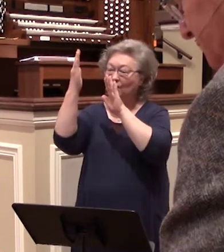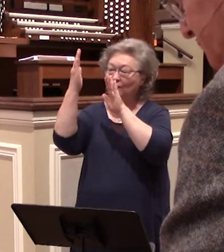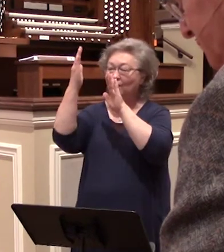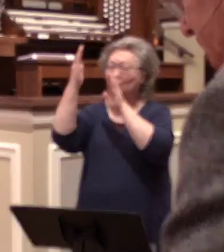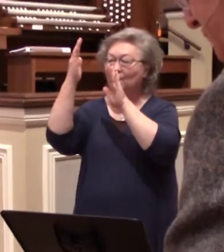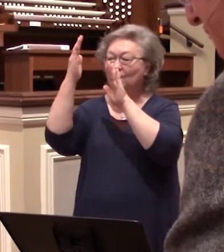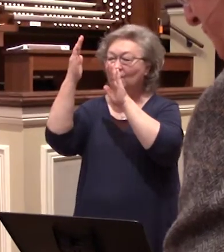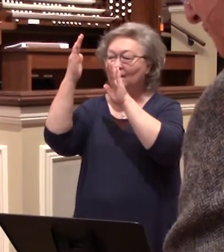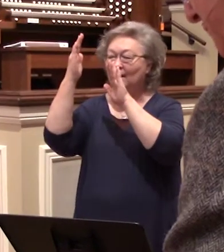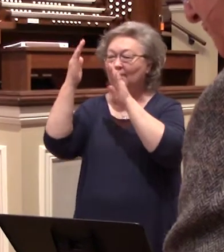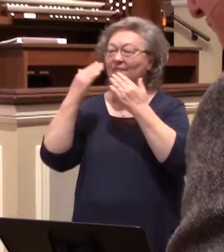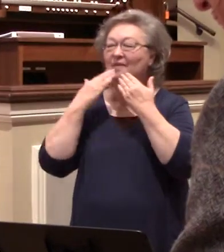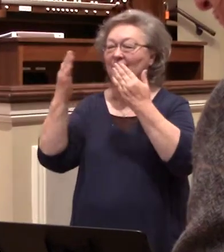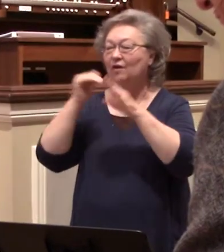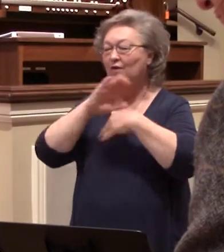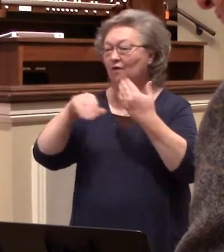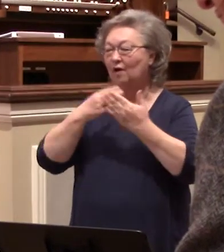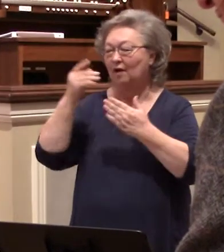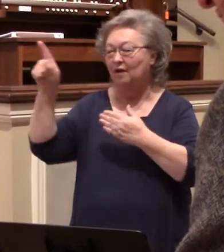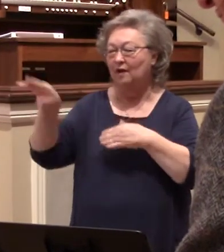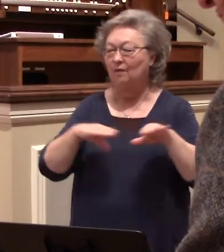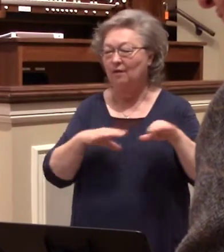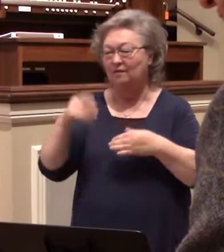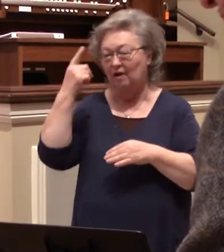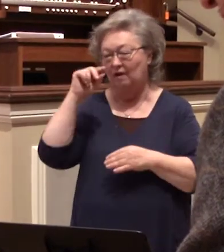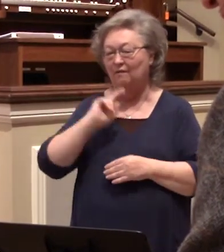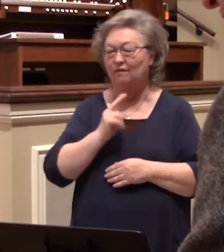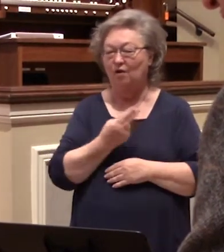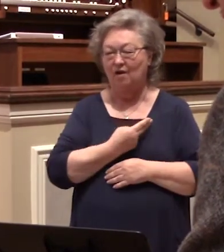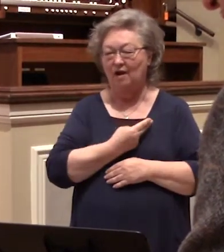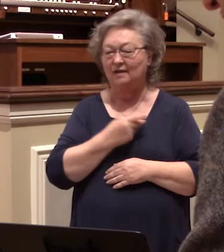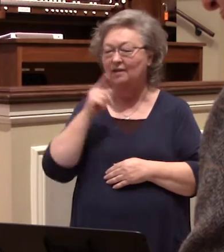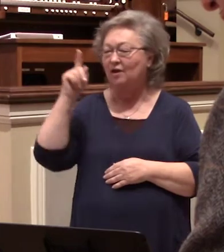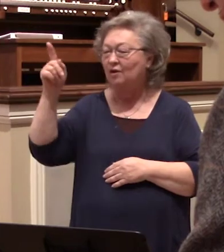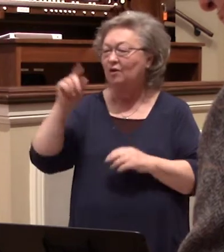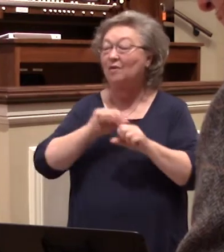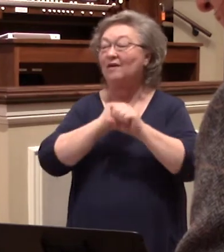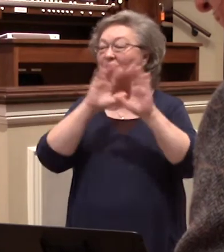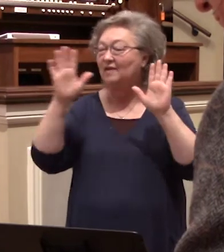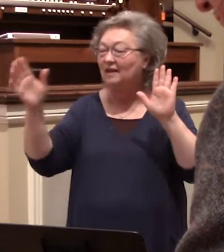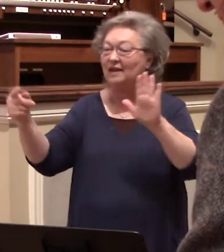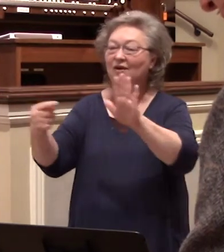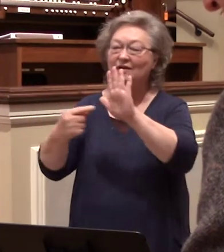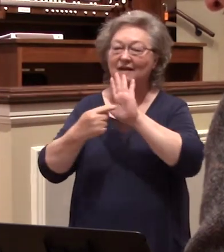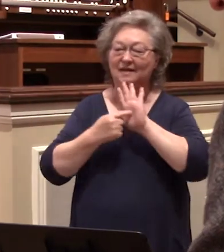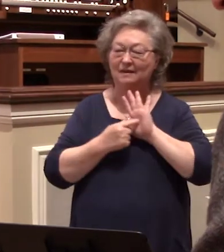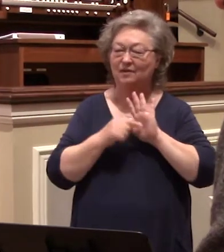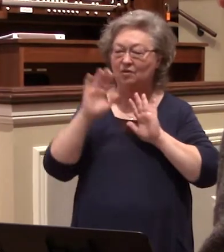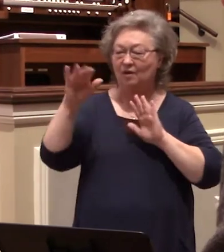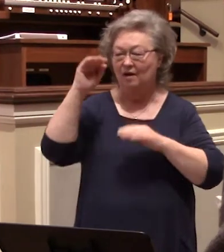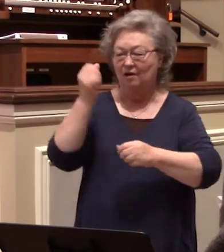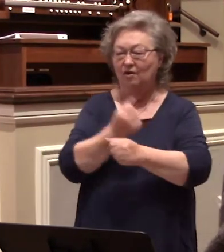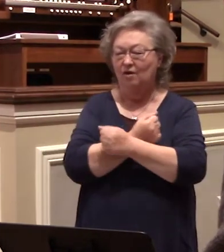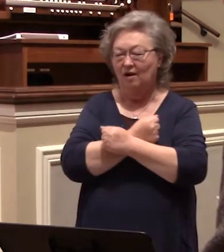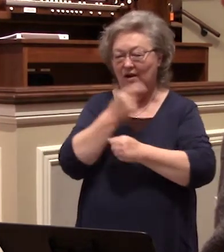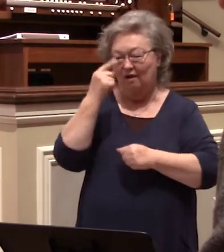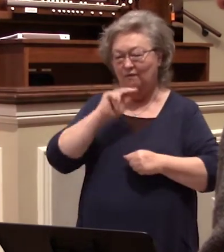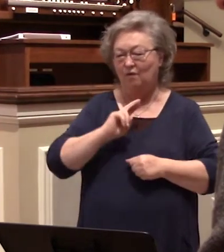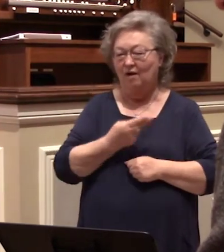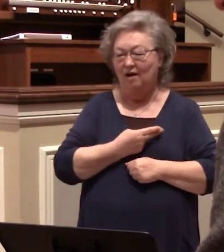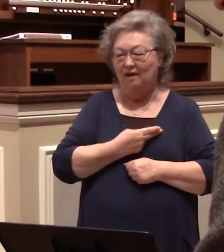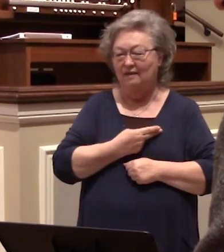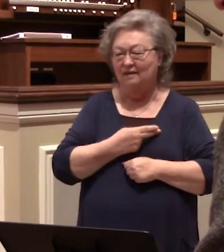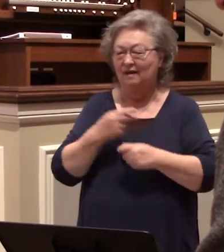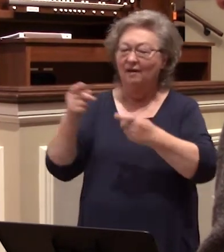you are and what you've done for us. Father, you've so clearly demonstrated your love for us by what you did, by giving the very